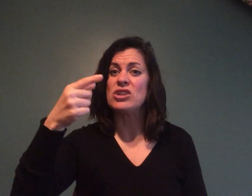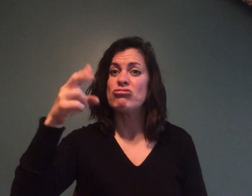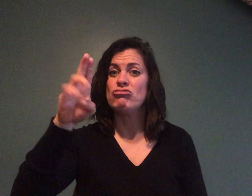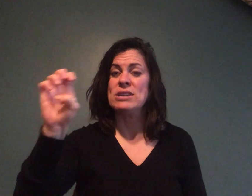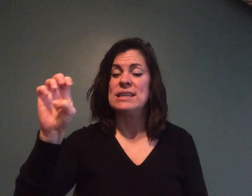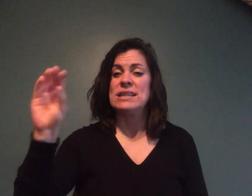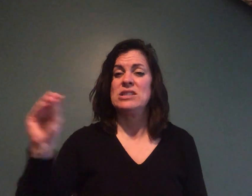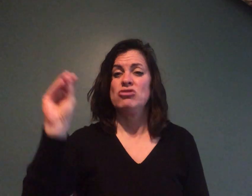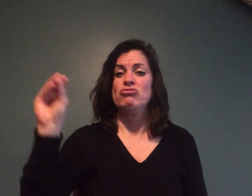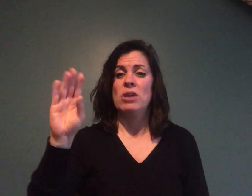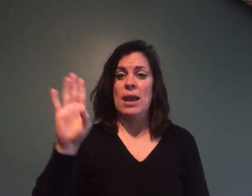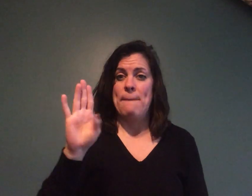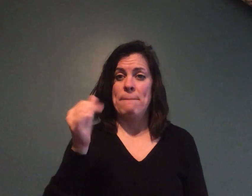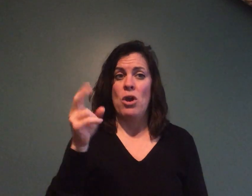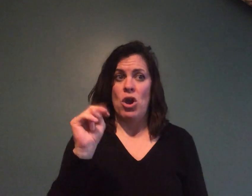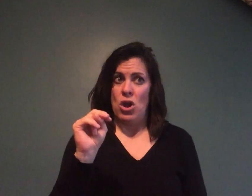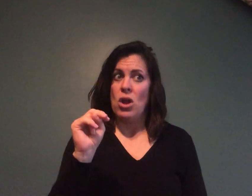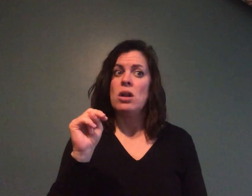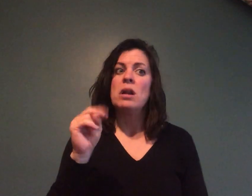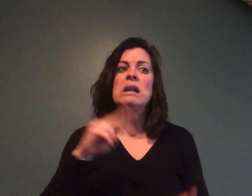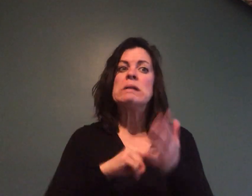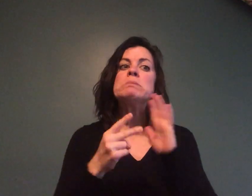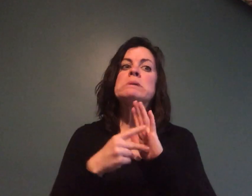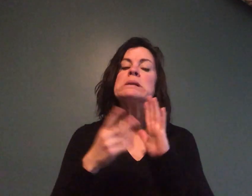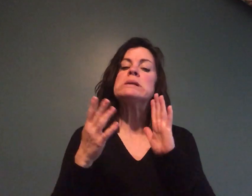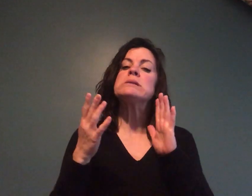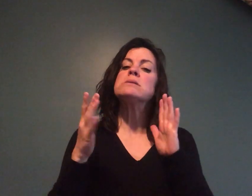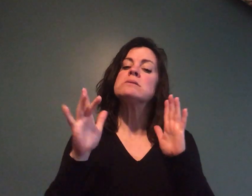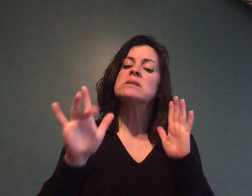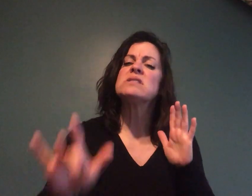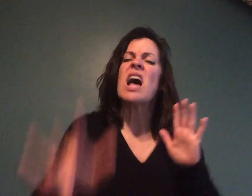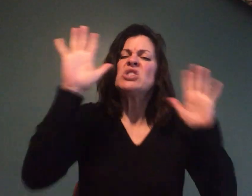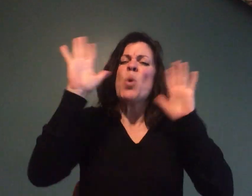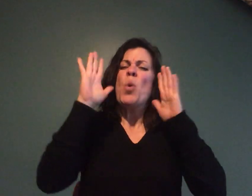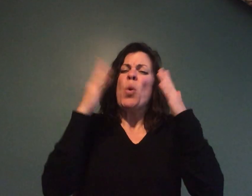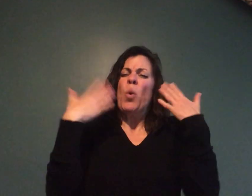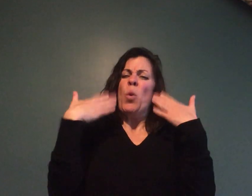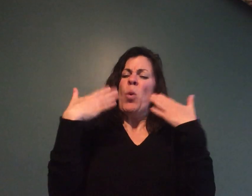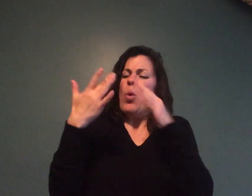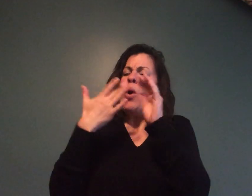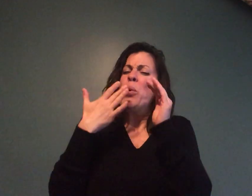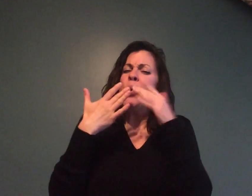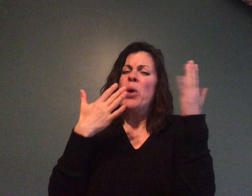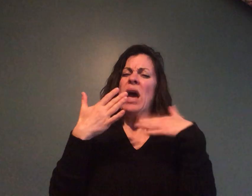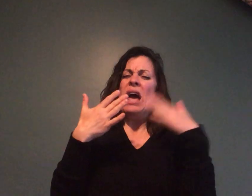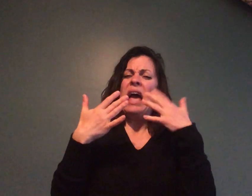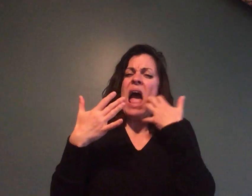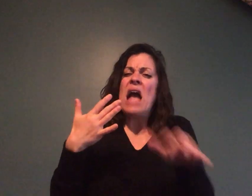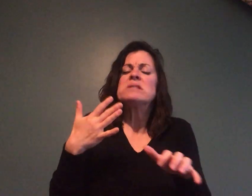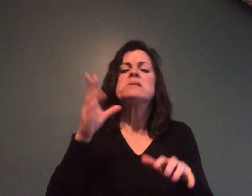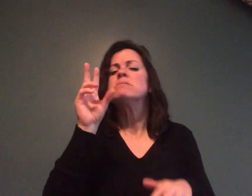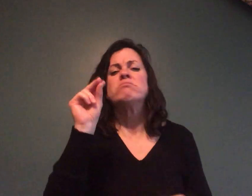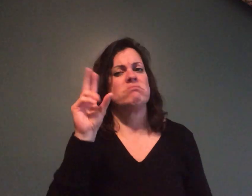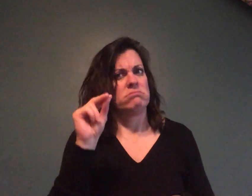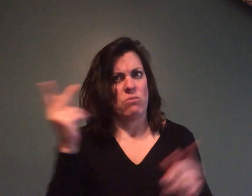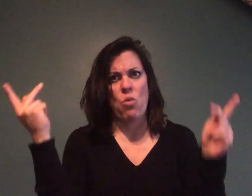hot. Okay, it's not quite up to the blister stage, but it can be a nasty burn.